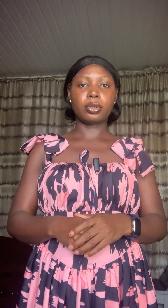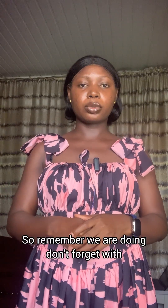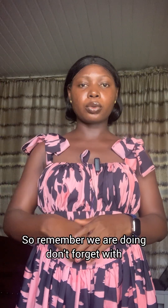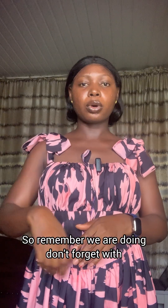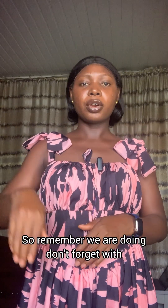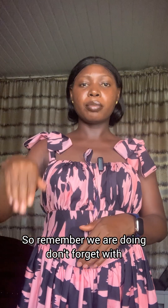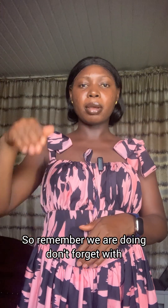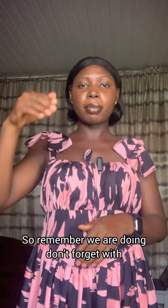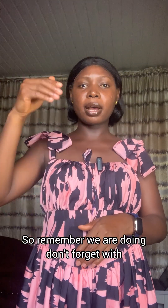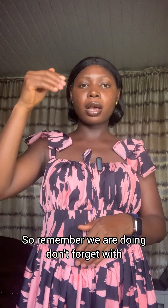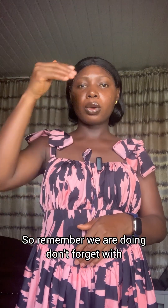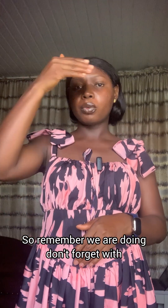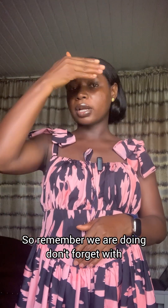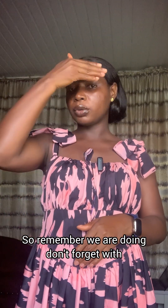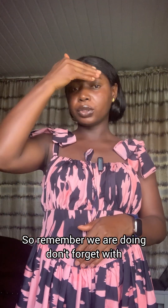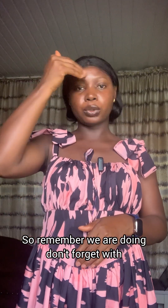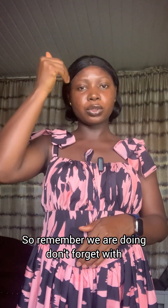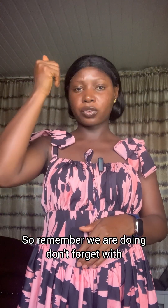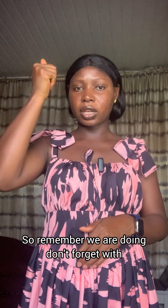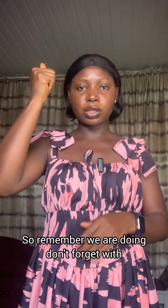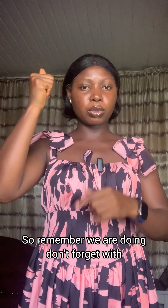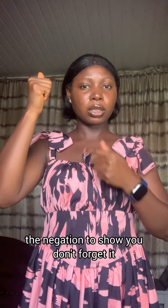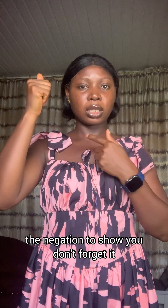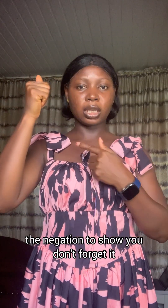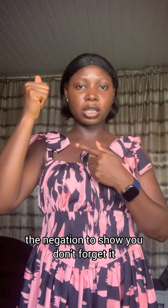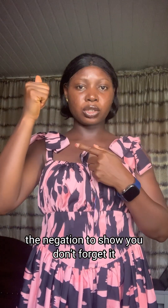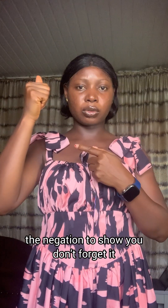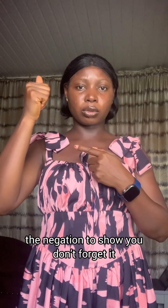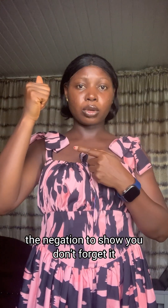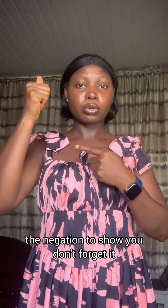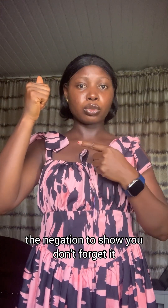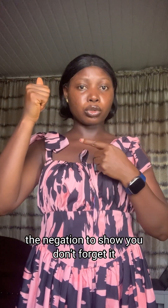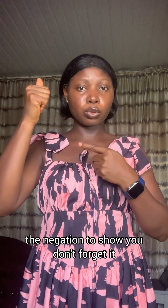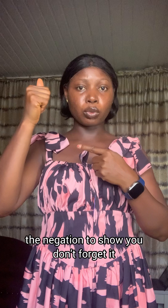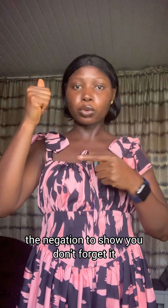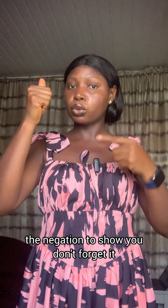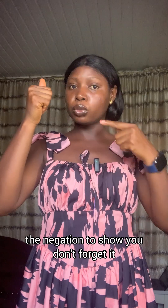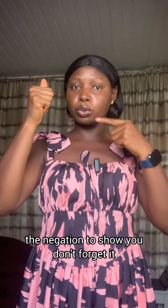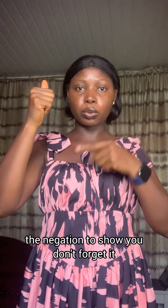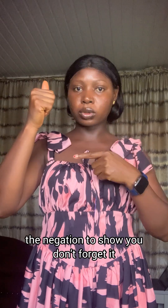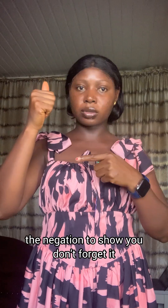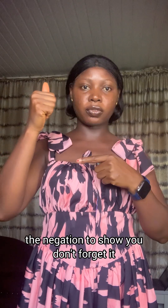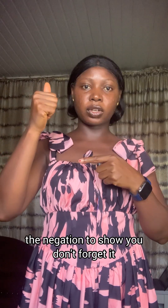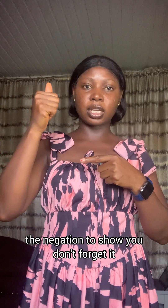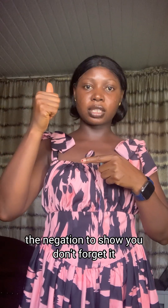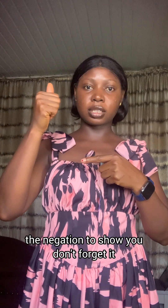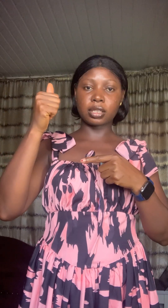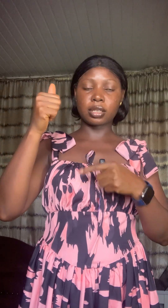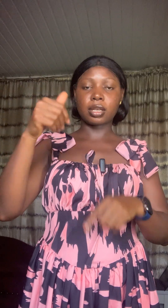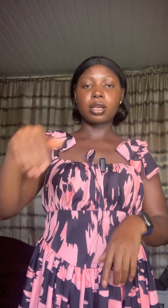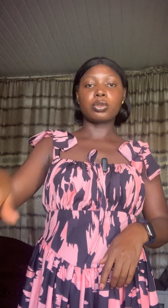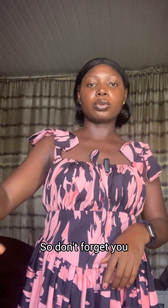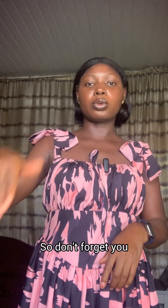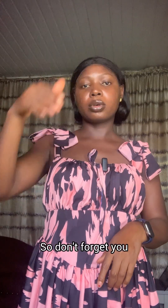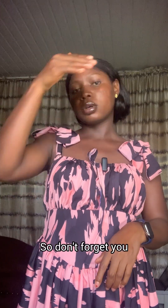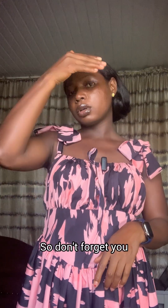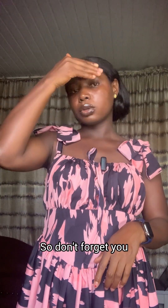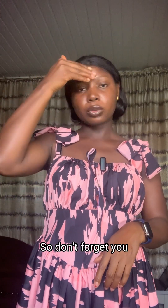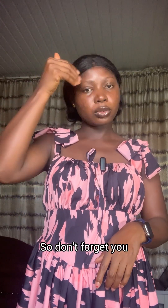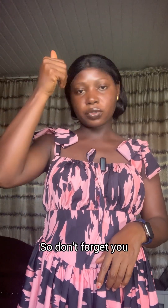So remember, we are doing don't forget with the negation to show you don't forget it. So don't